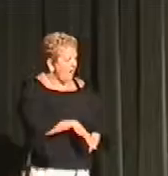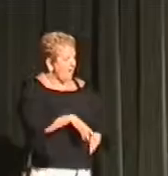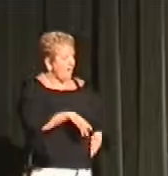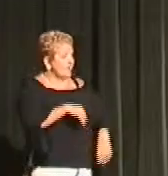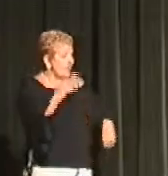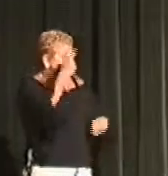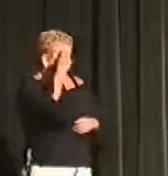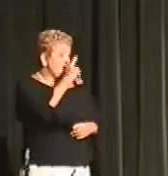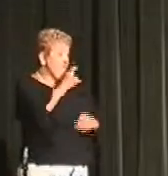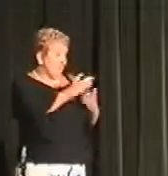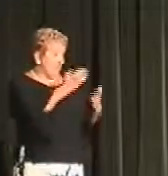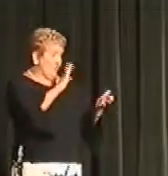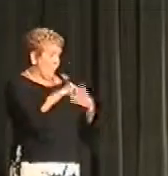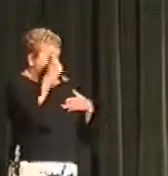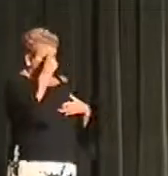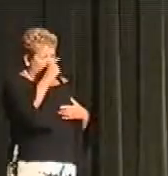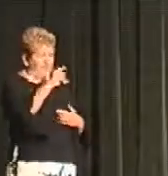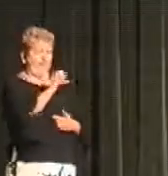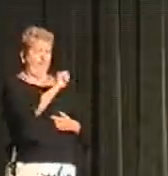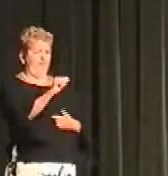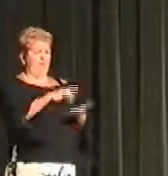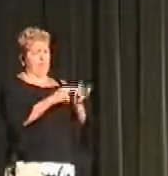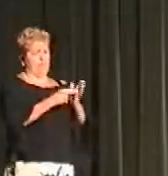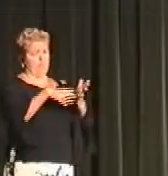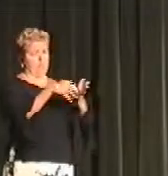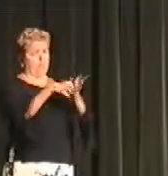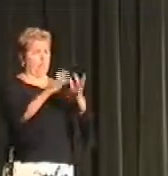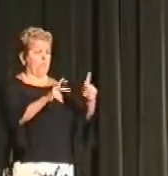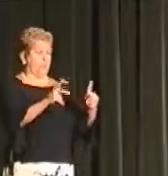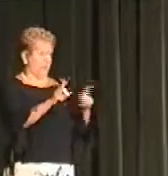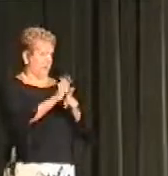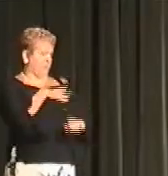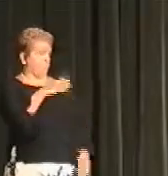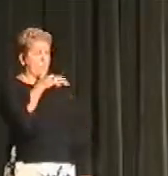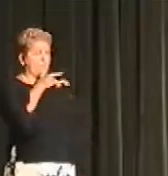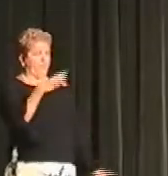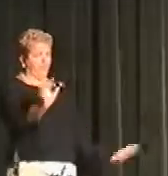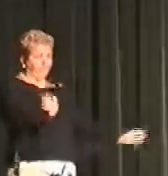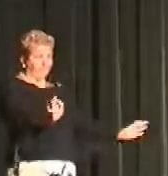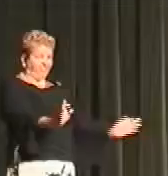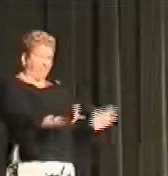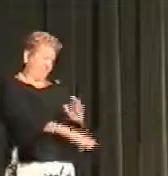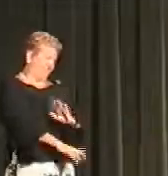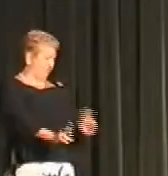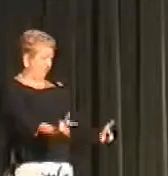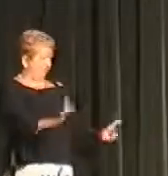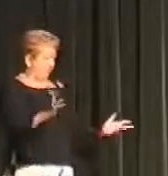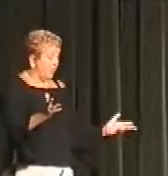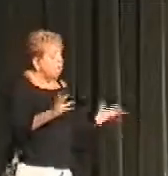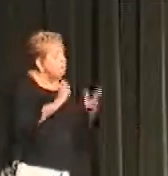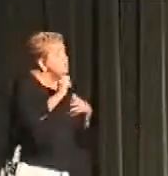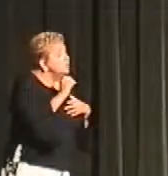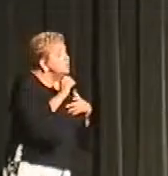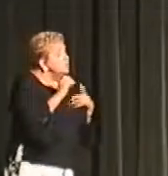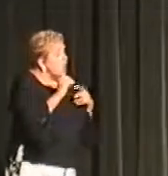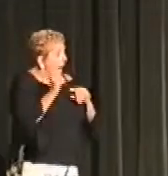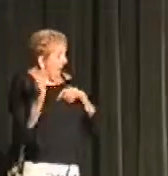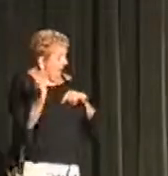my mom, you know. And I got drunk the next night, and then I came back to some meetings of Alcoholics Anonymous, and I spent all my time